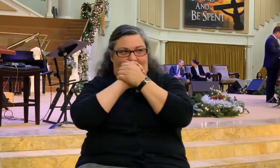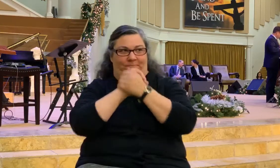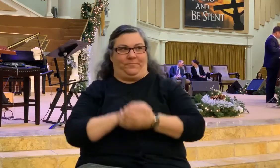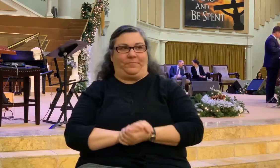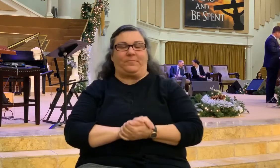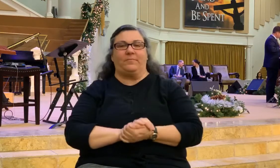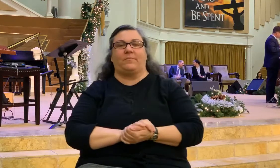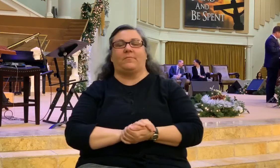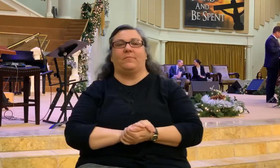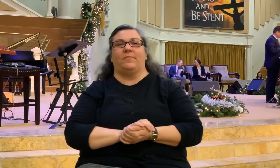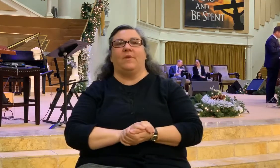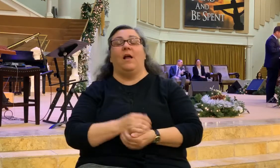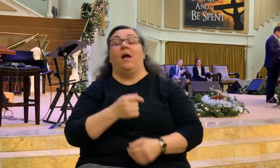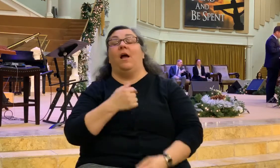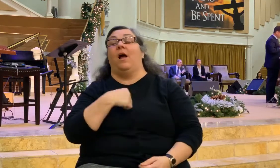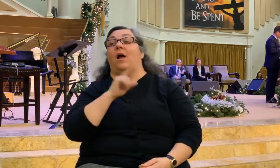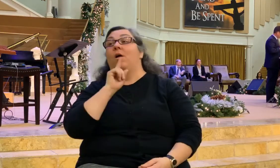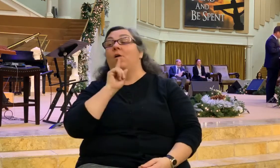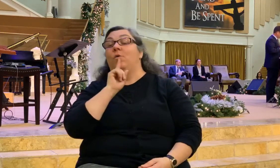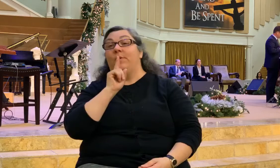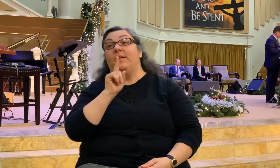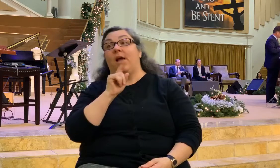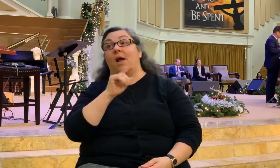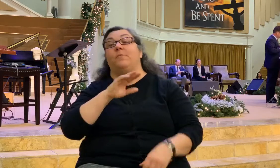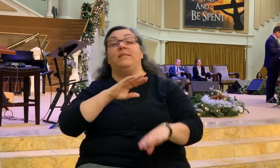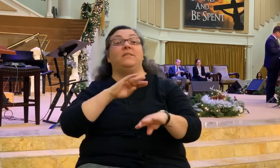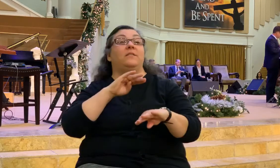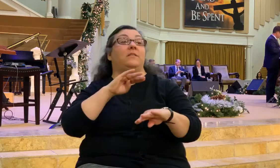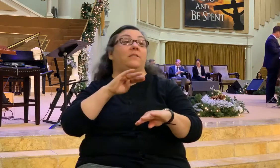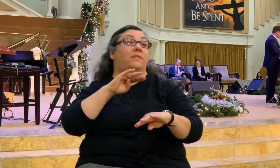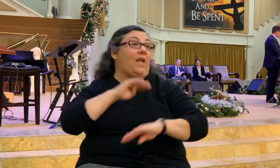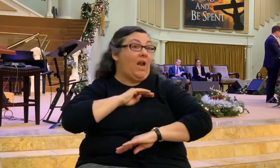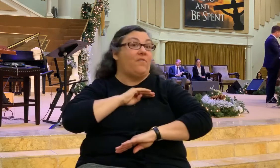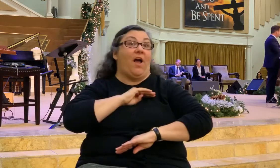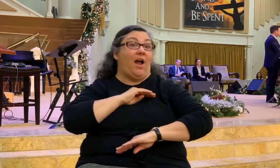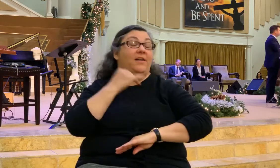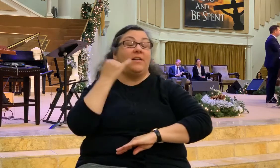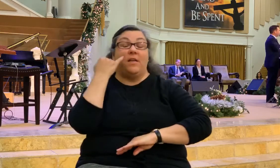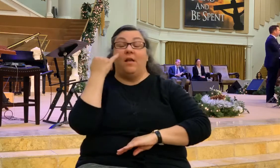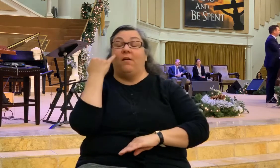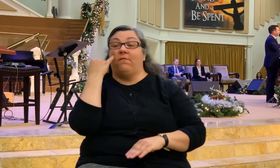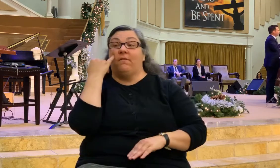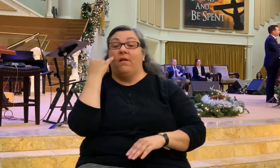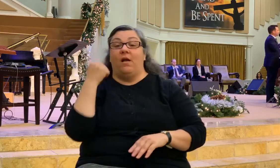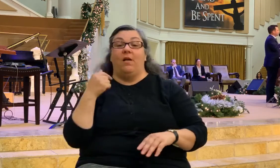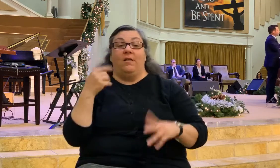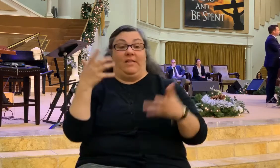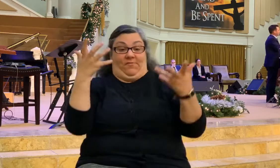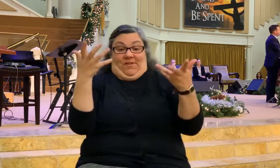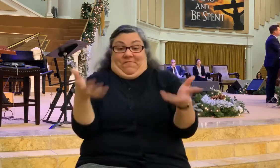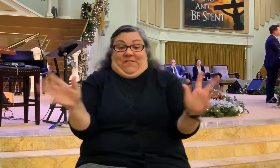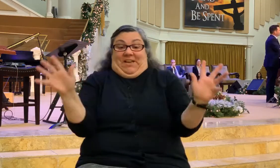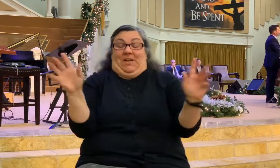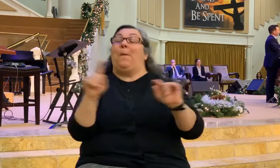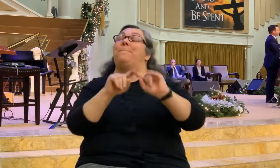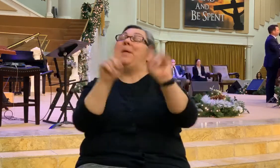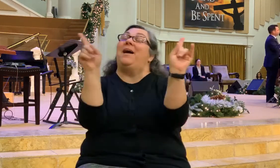I would be totally satisfied if this was the end,